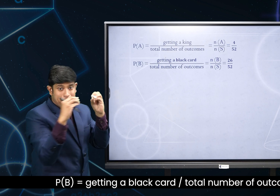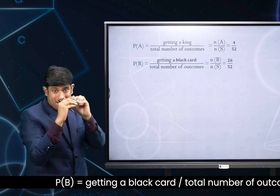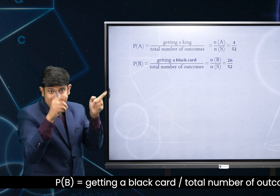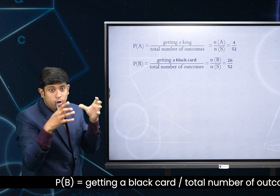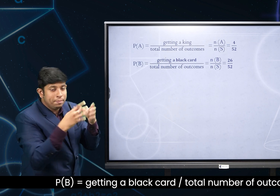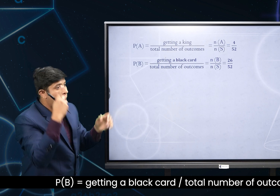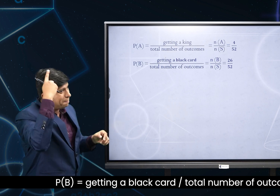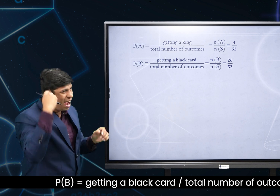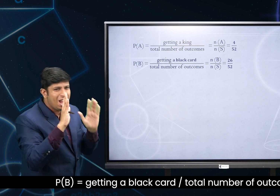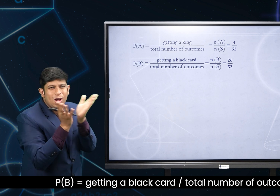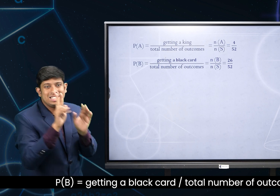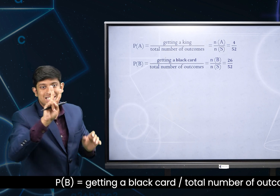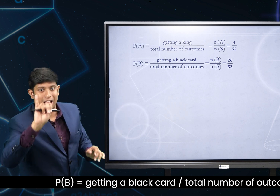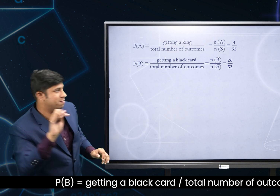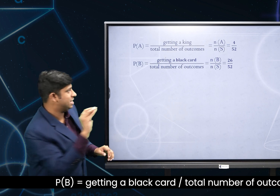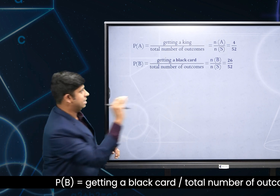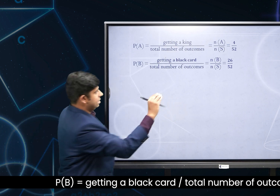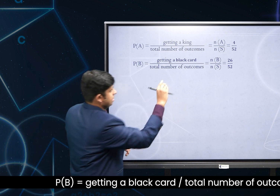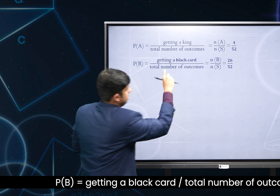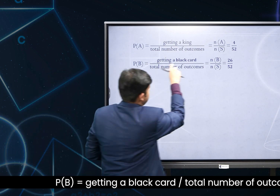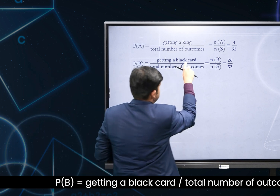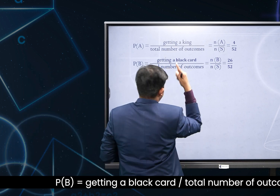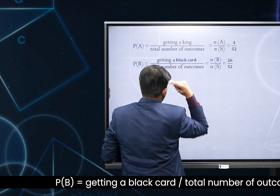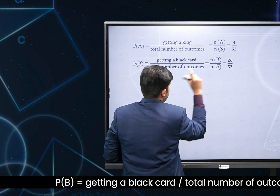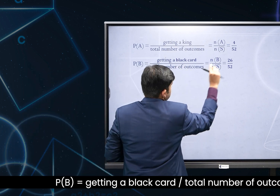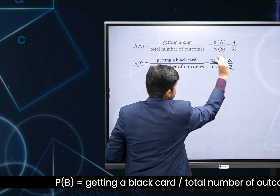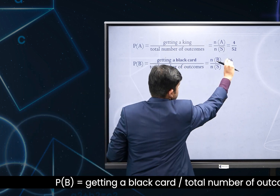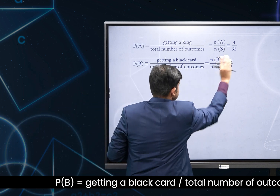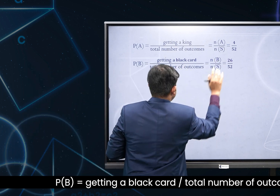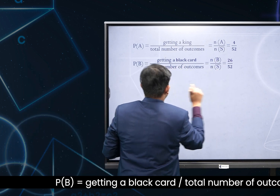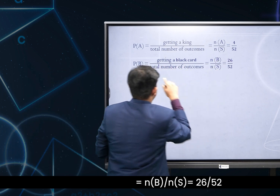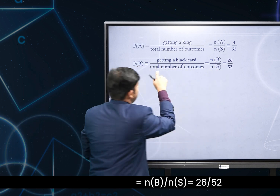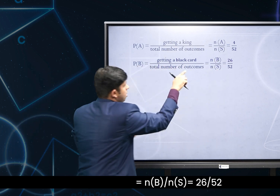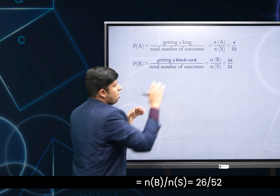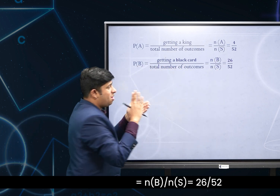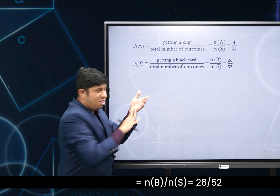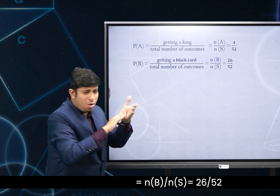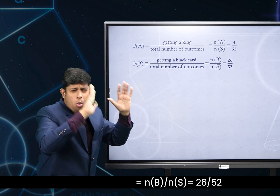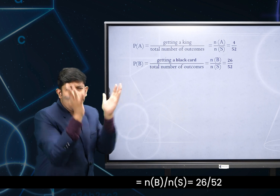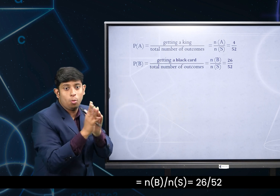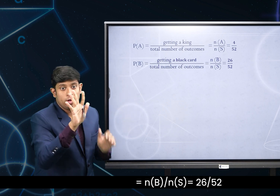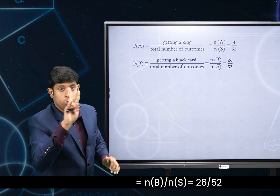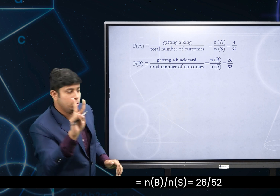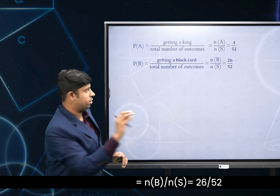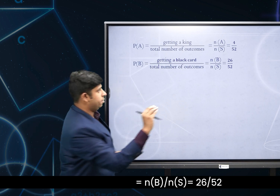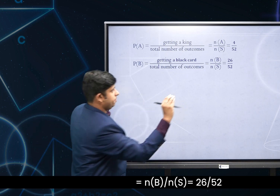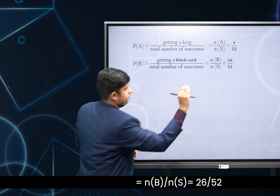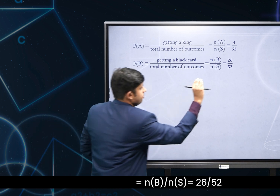P of B is equal to getting a black card by total number of outcomes. That is equal to n of B by n of S is equal to